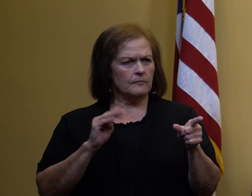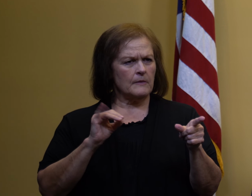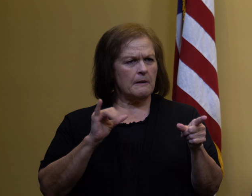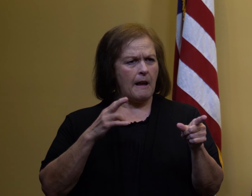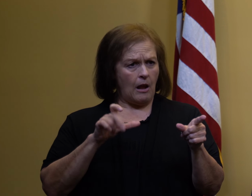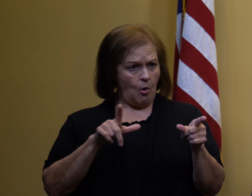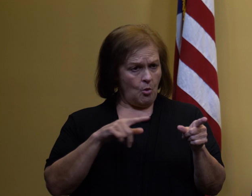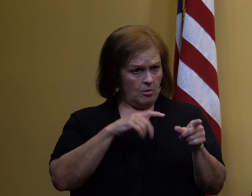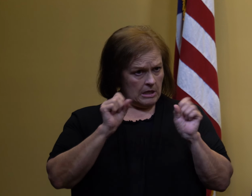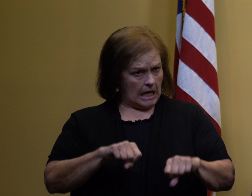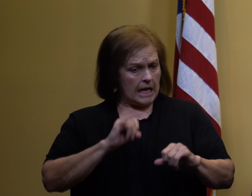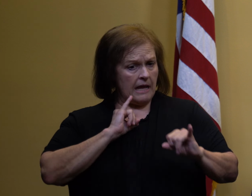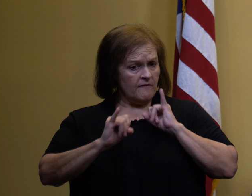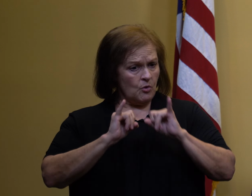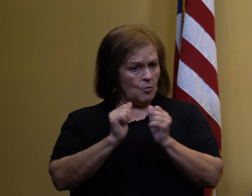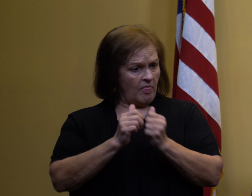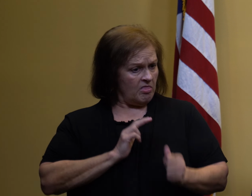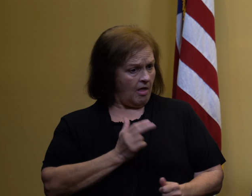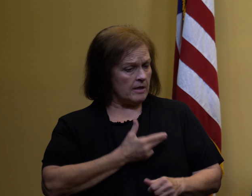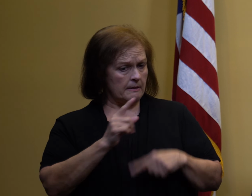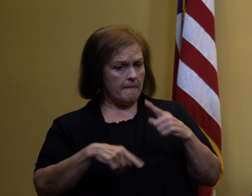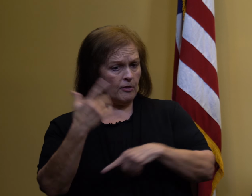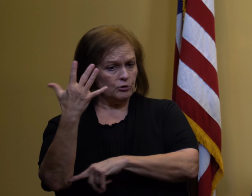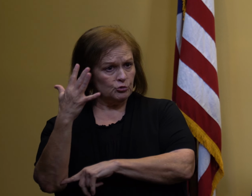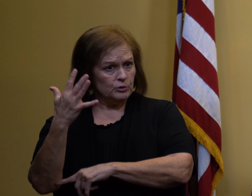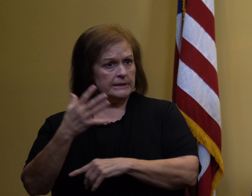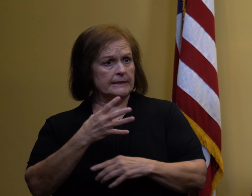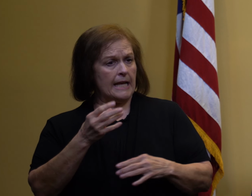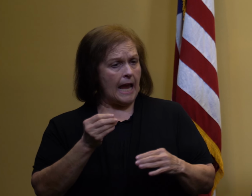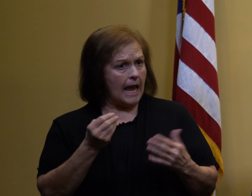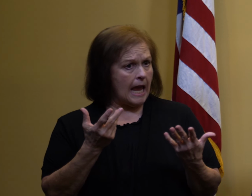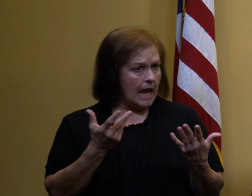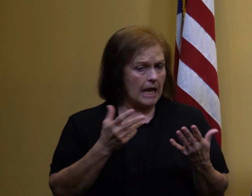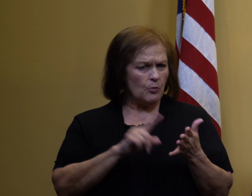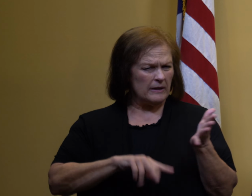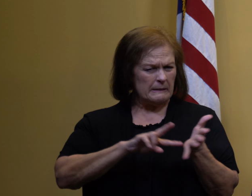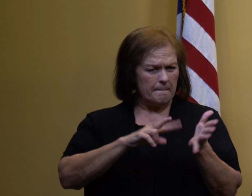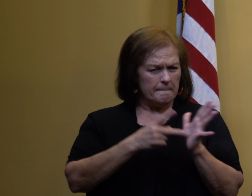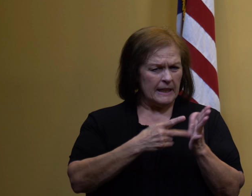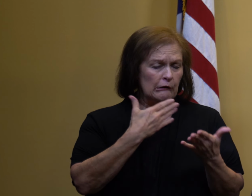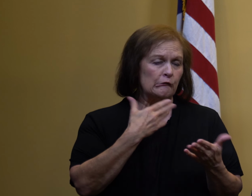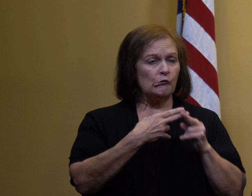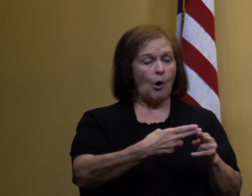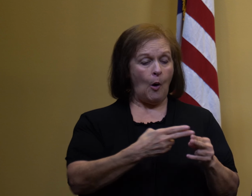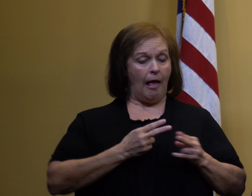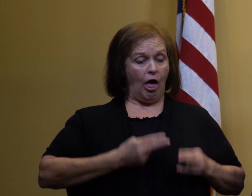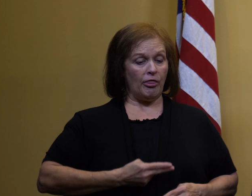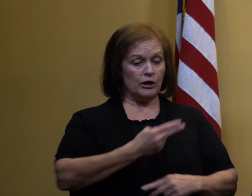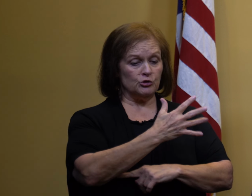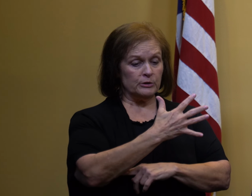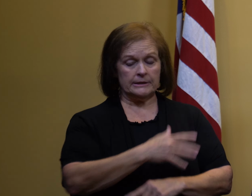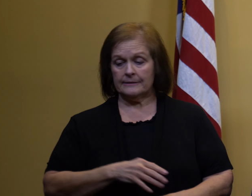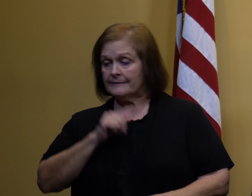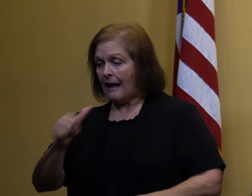be available for an interview to talk about these tree incidents and the status of healthy versus unhealthy and stuff like that? Is the city gonna make him available? We can get with you